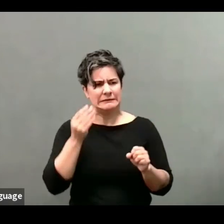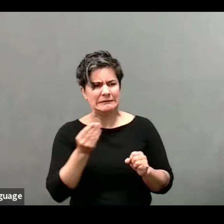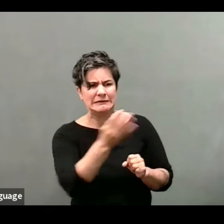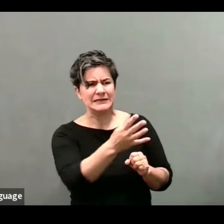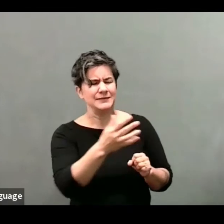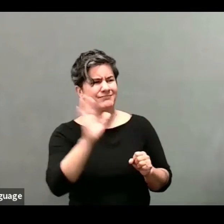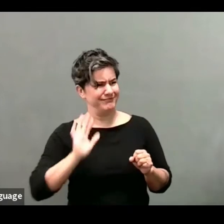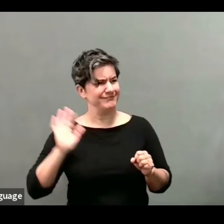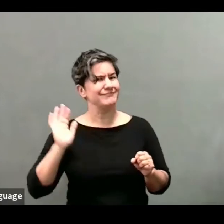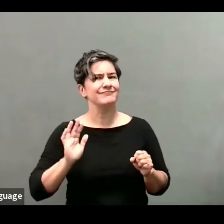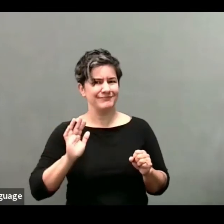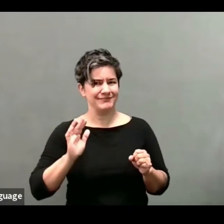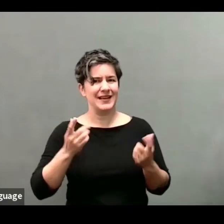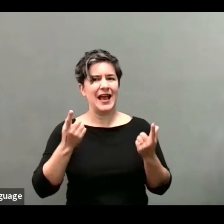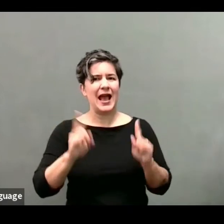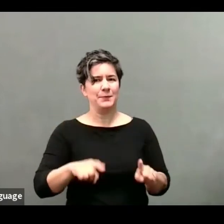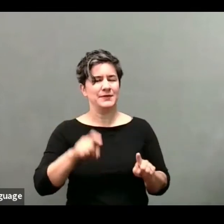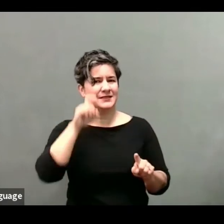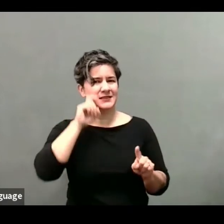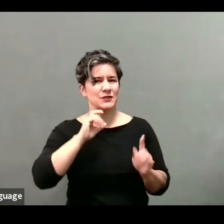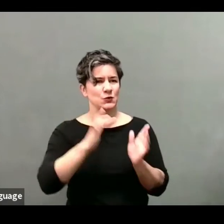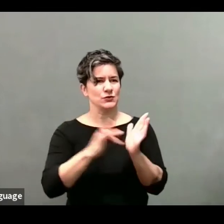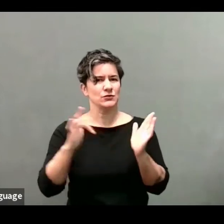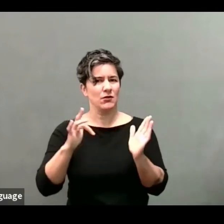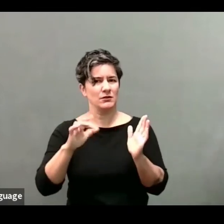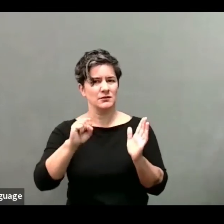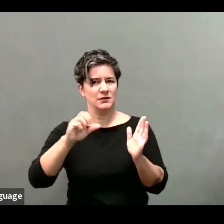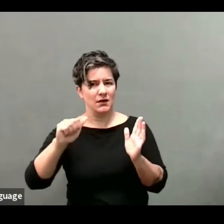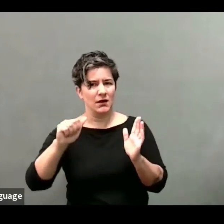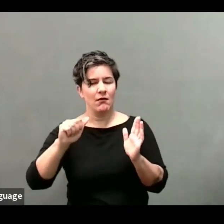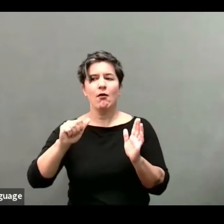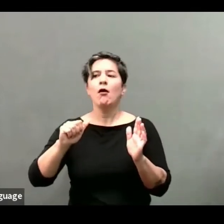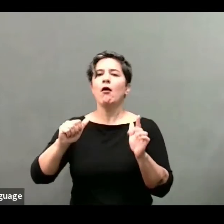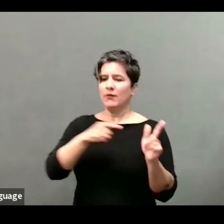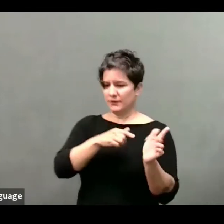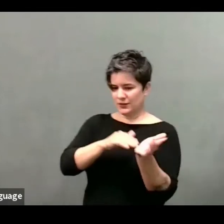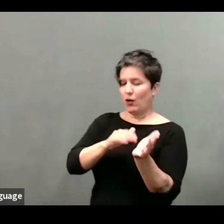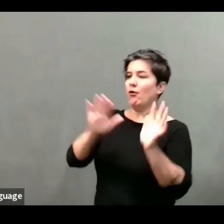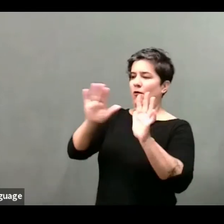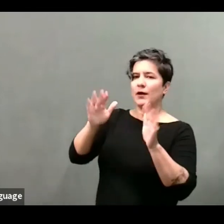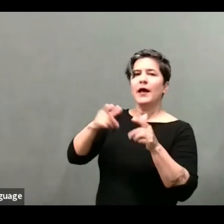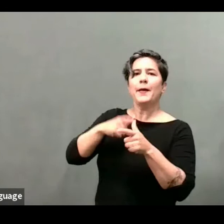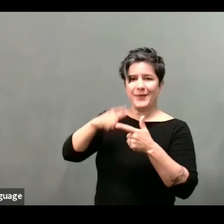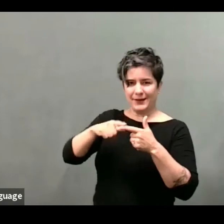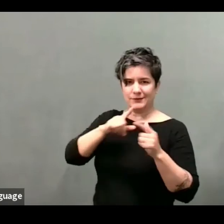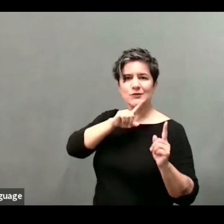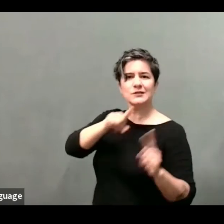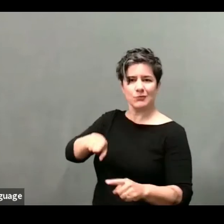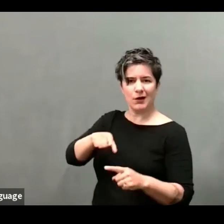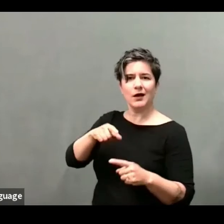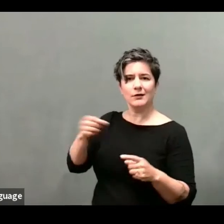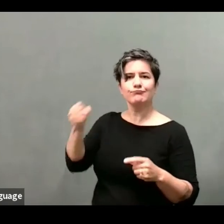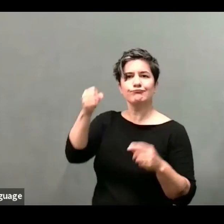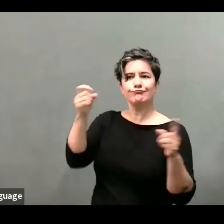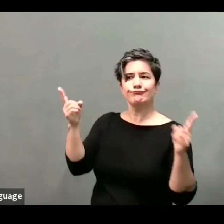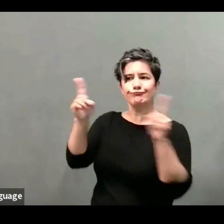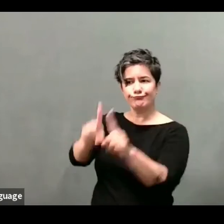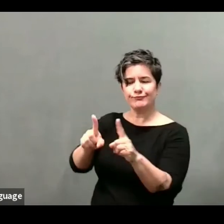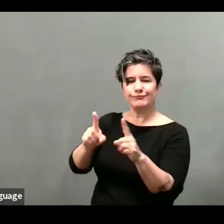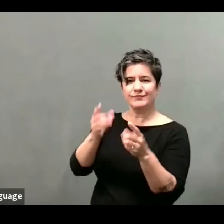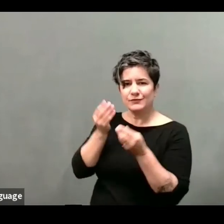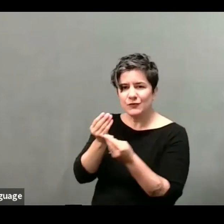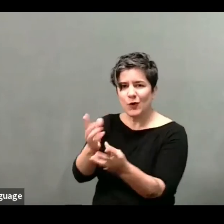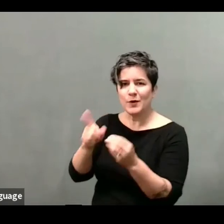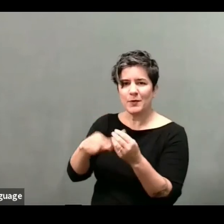way. So that's all for survivors who come directly to healthcare. Now, of course, some survivors